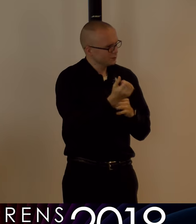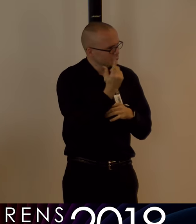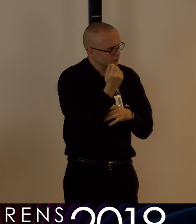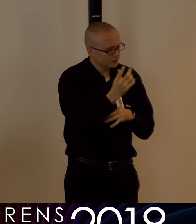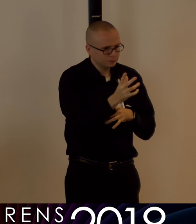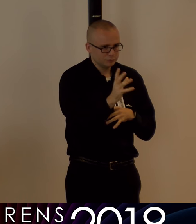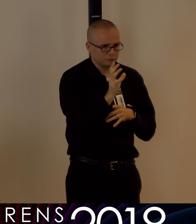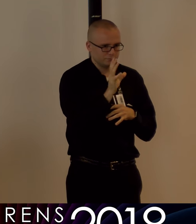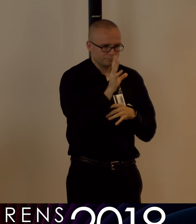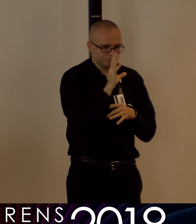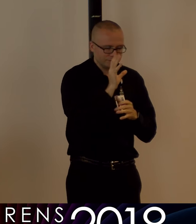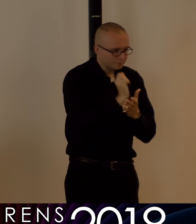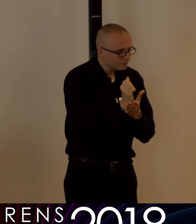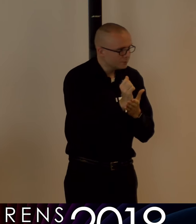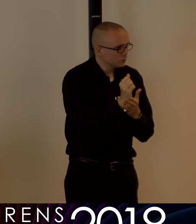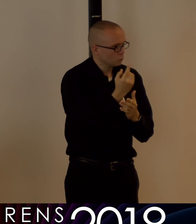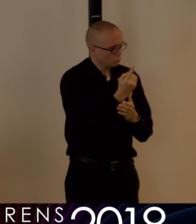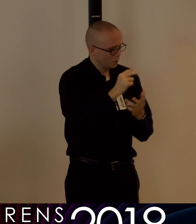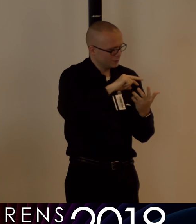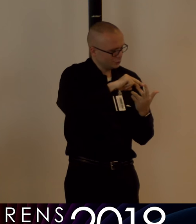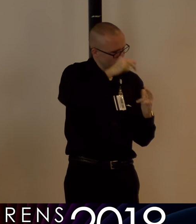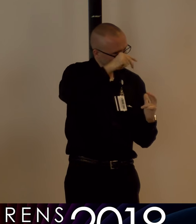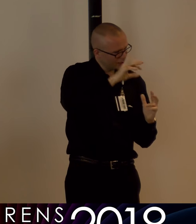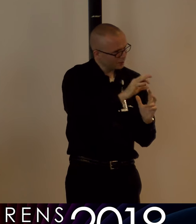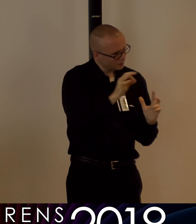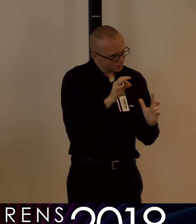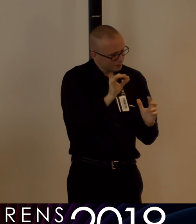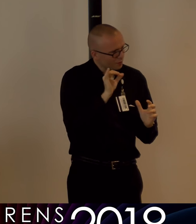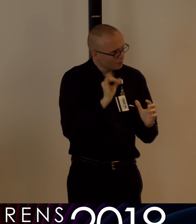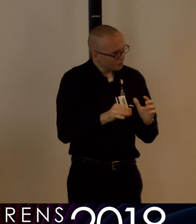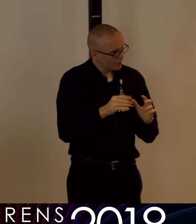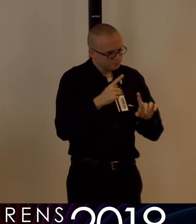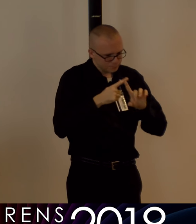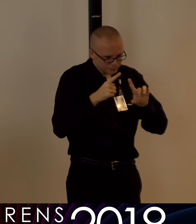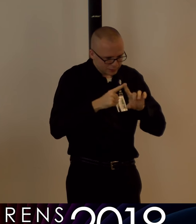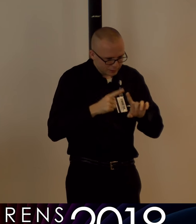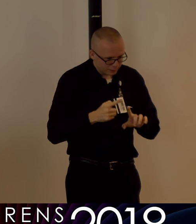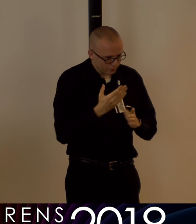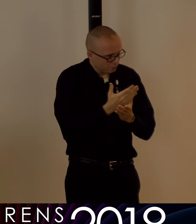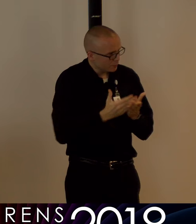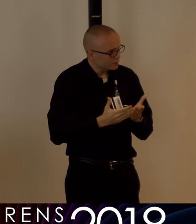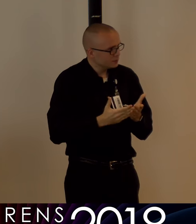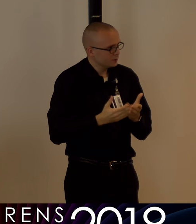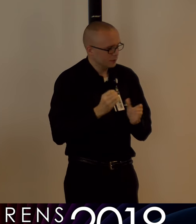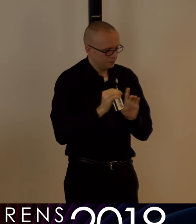think about how this one gene can lead to such a variety of features and affect so many different organ